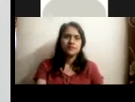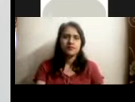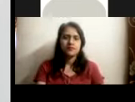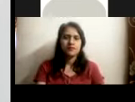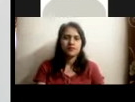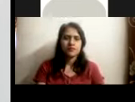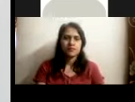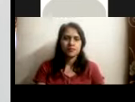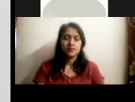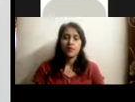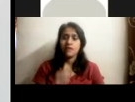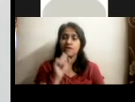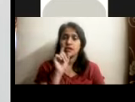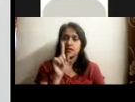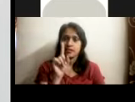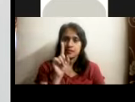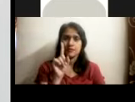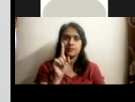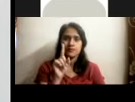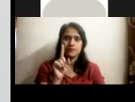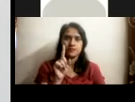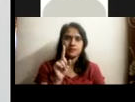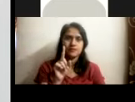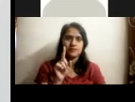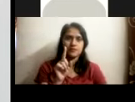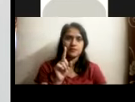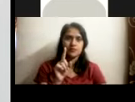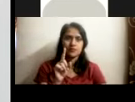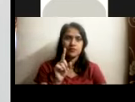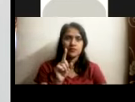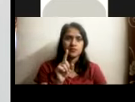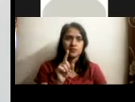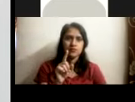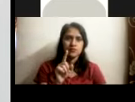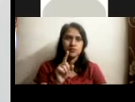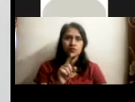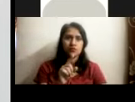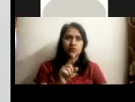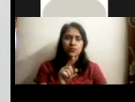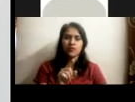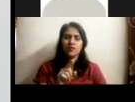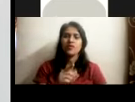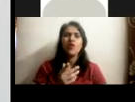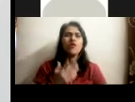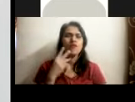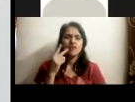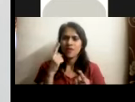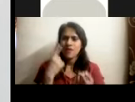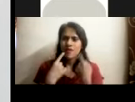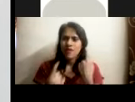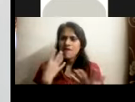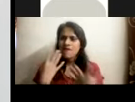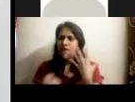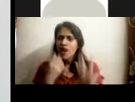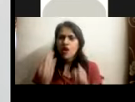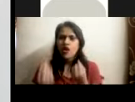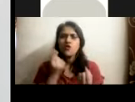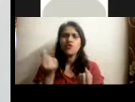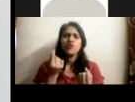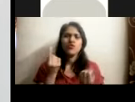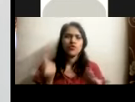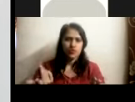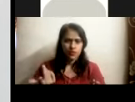the first division can be based on the use of findings. That is where you're using the findings of the research